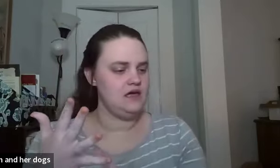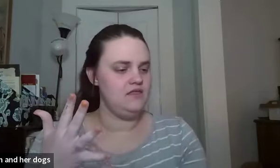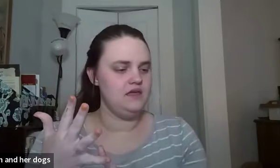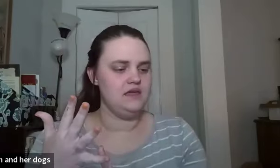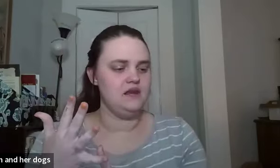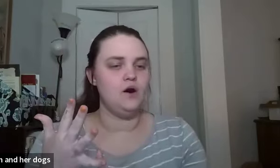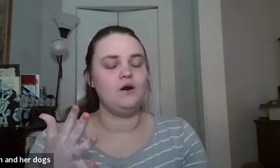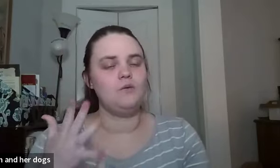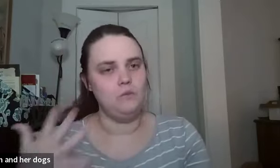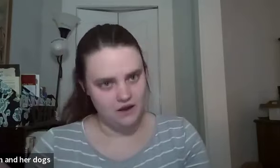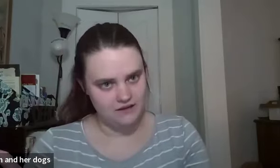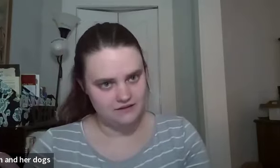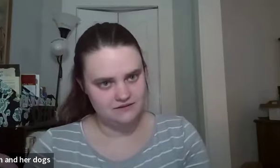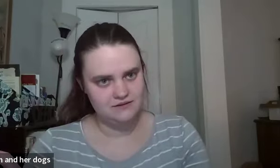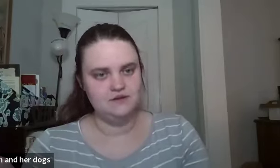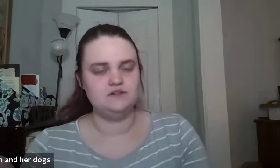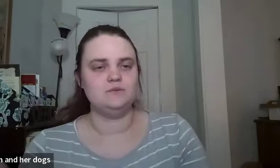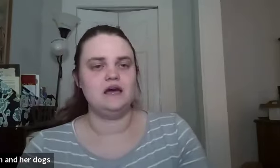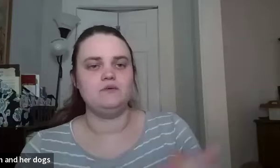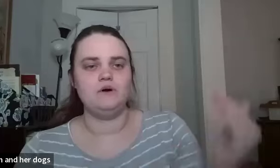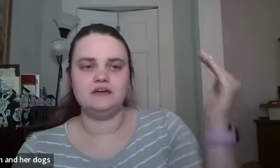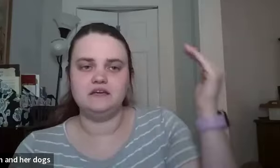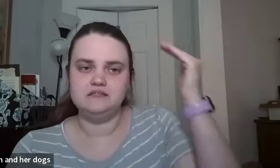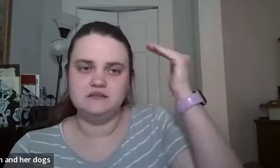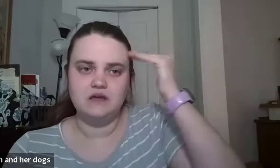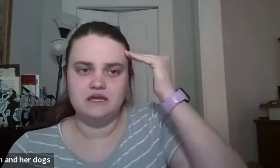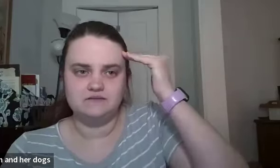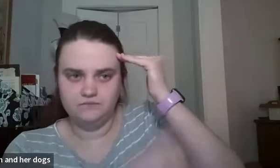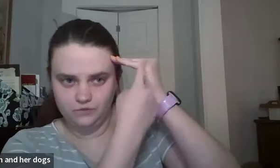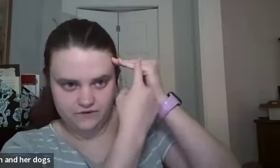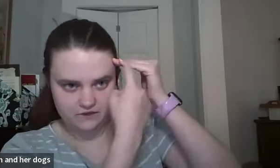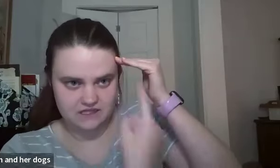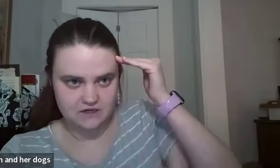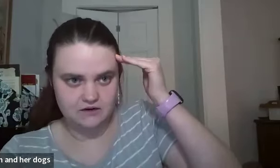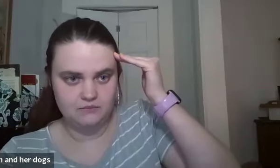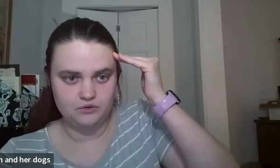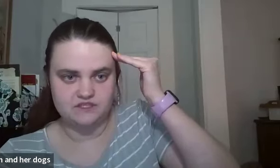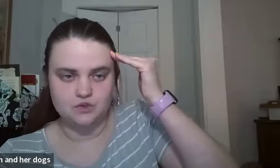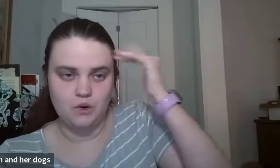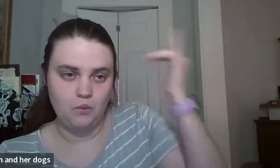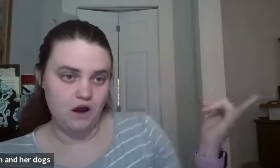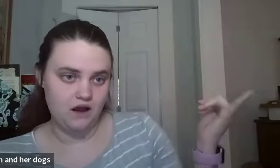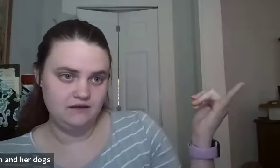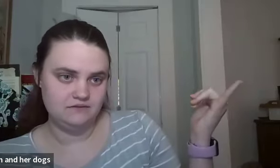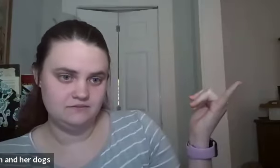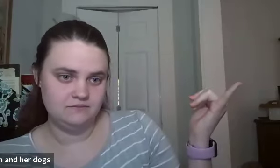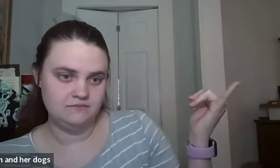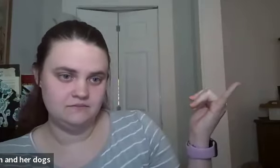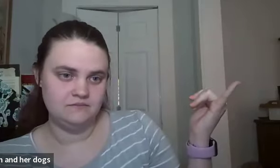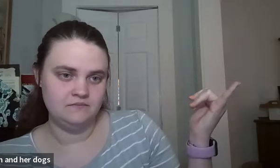And then our Y's. So we had the one that has full fingers here and pulls into a Y.